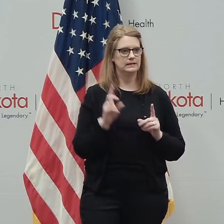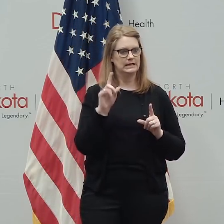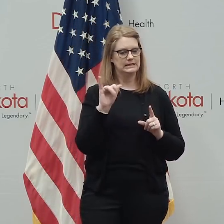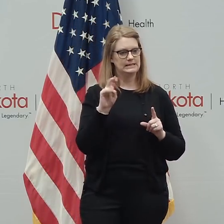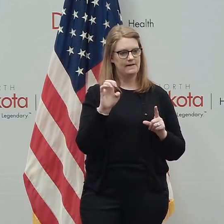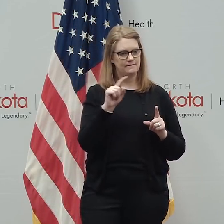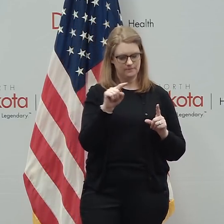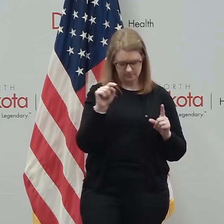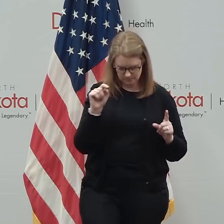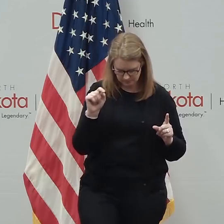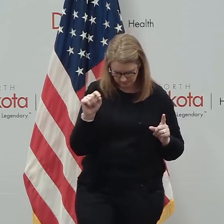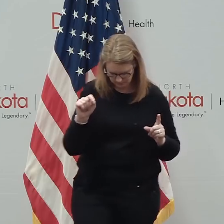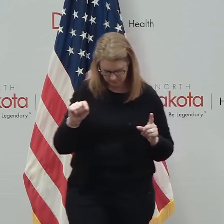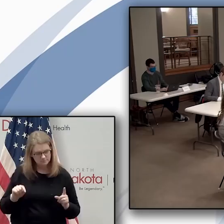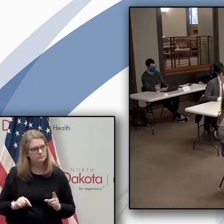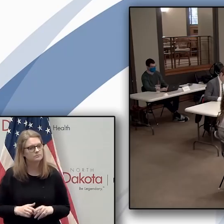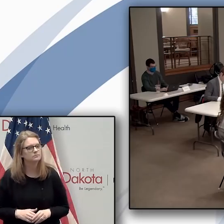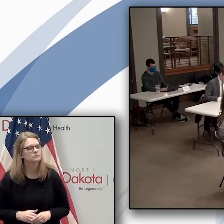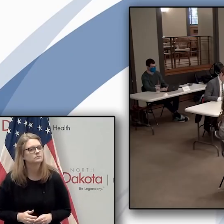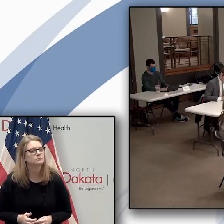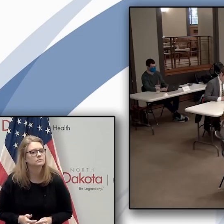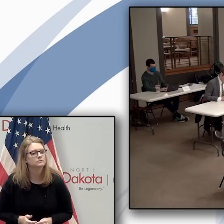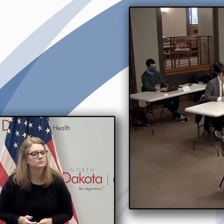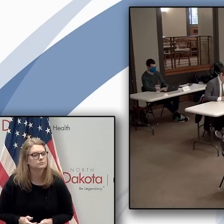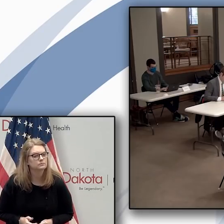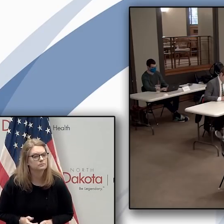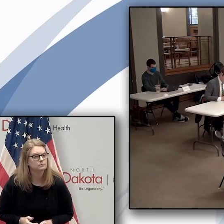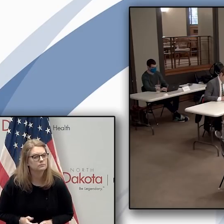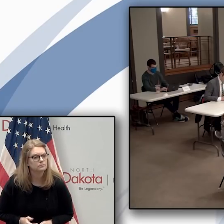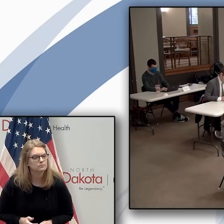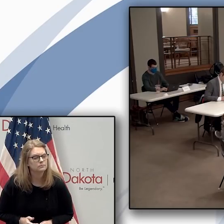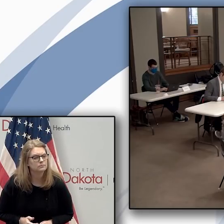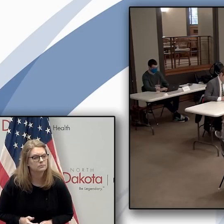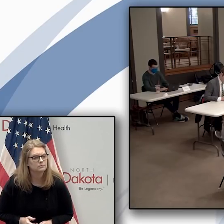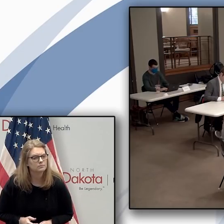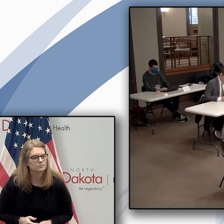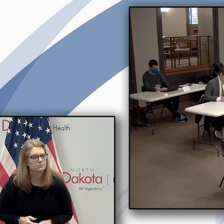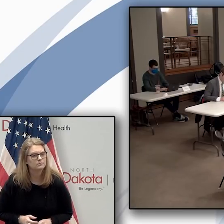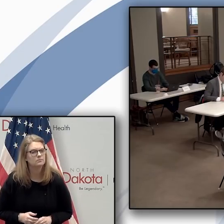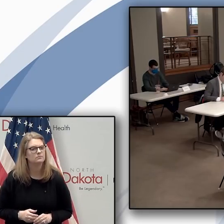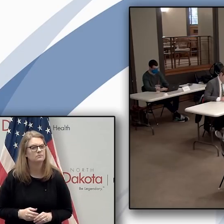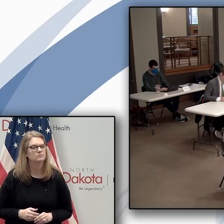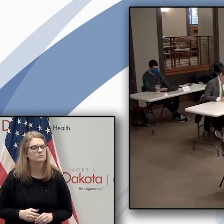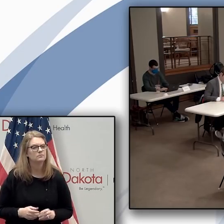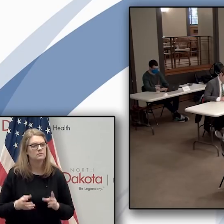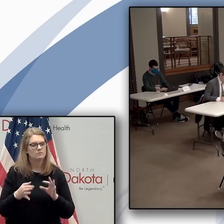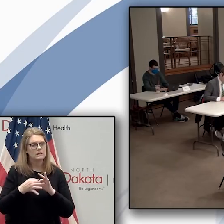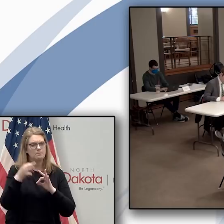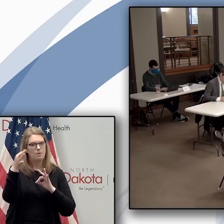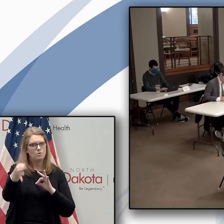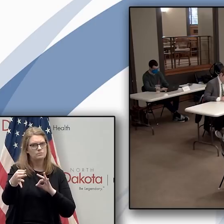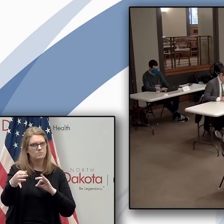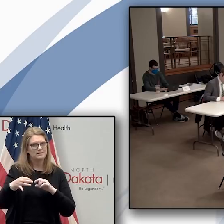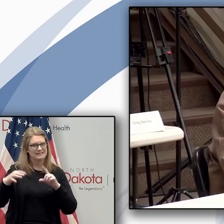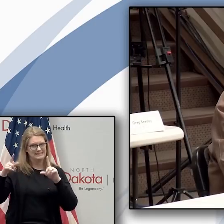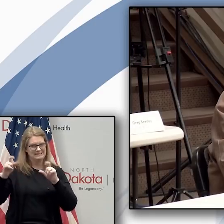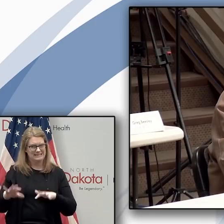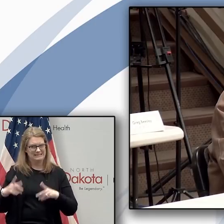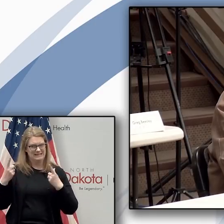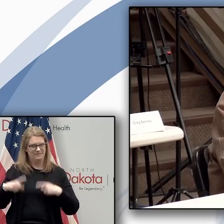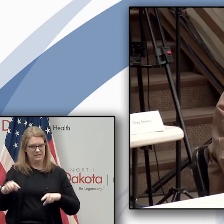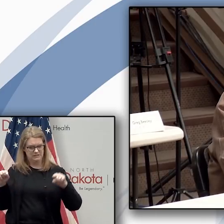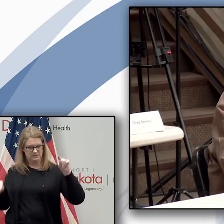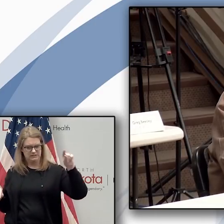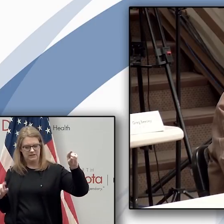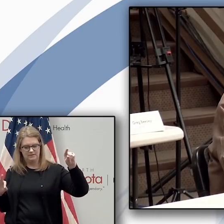Dave? Just to follow up again on the postponement of these mass testing events, is